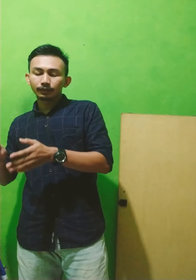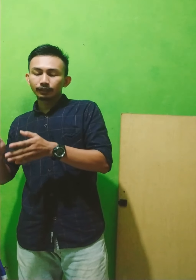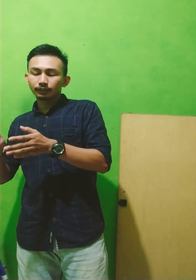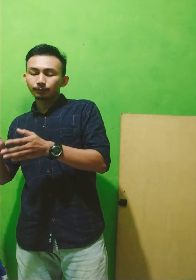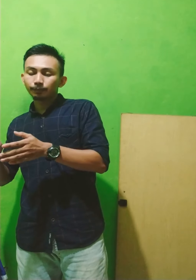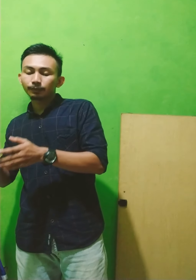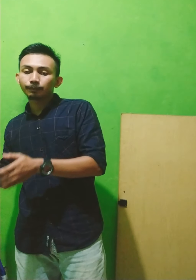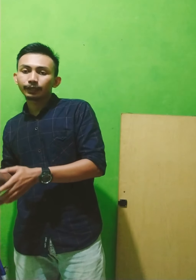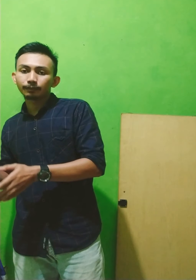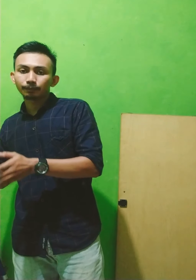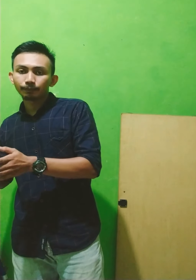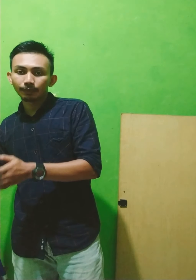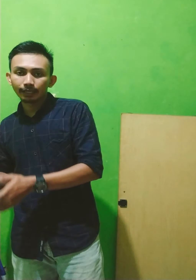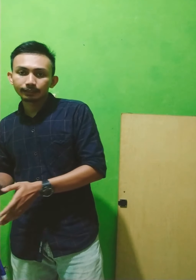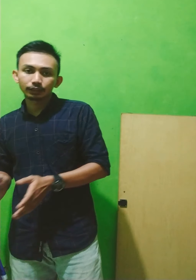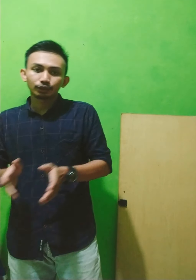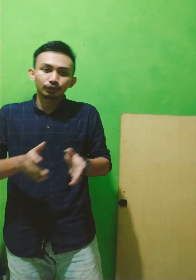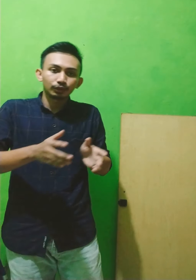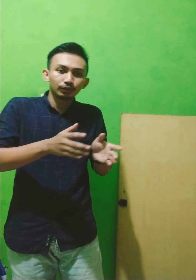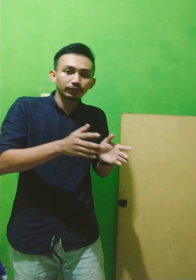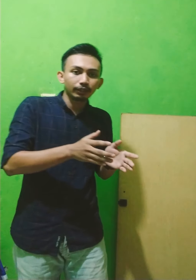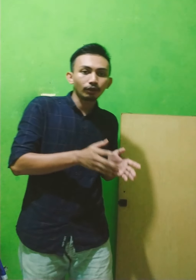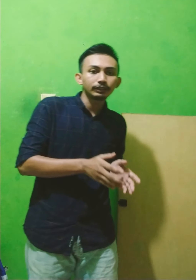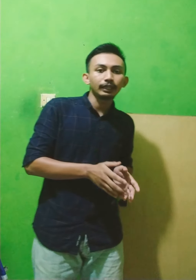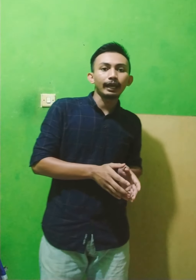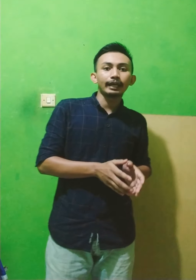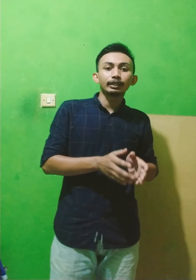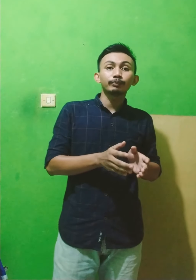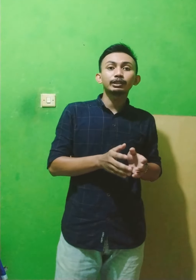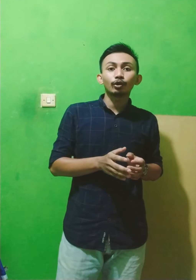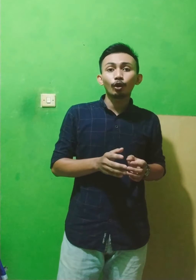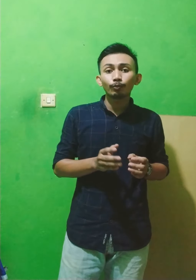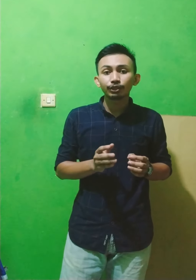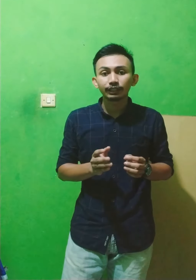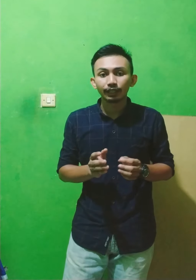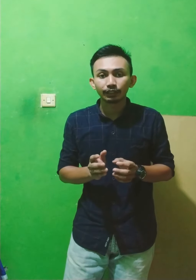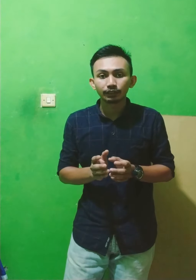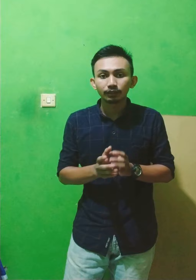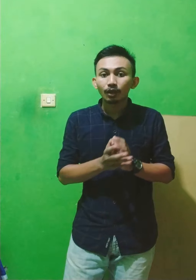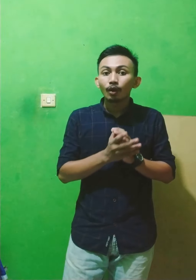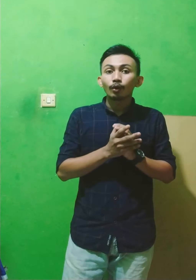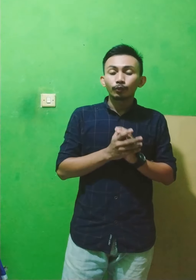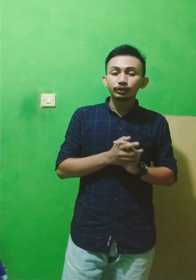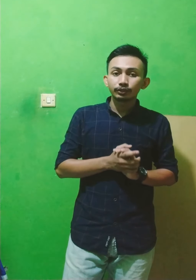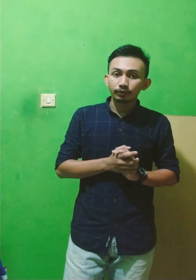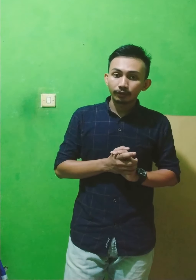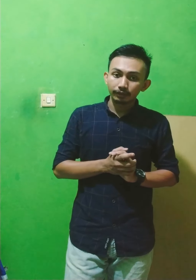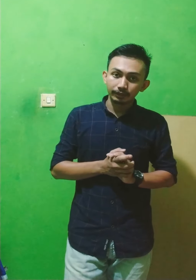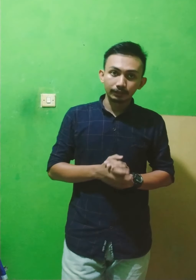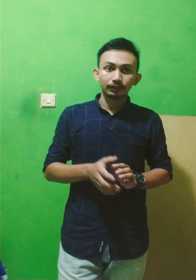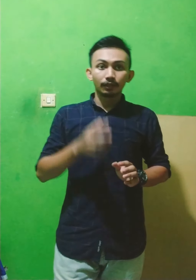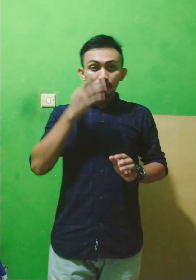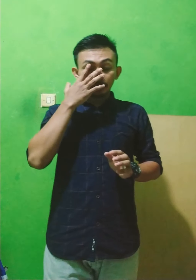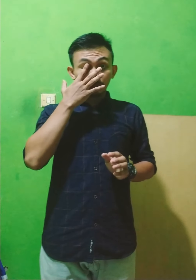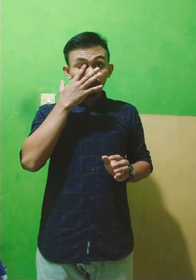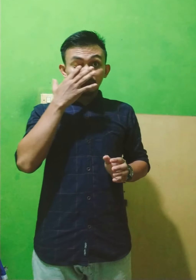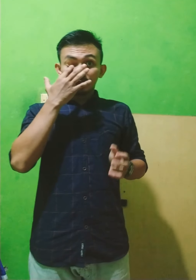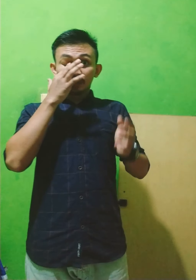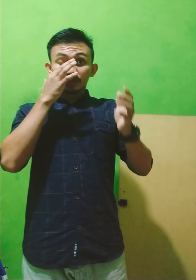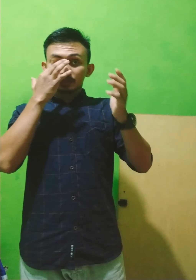is the perfect place to reconcile any miscommunication with your audience.